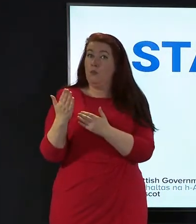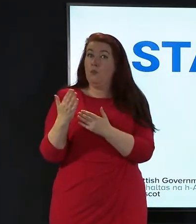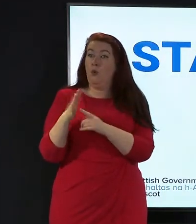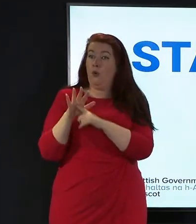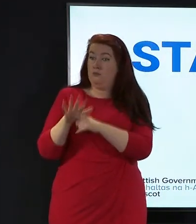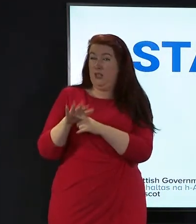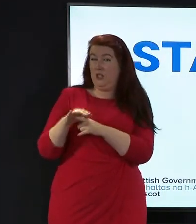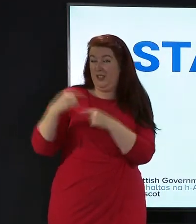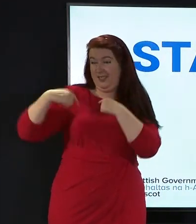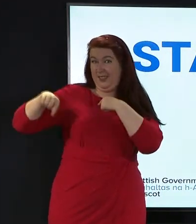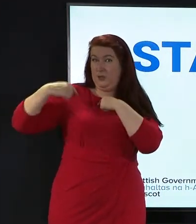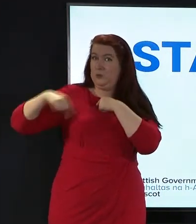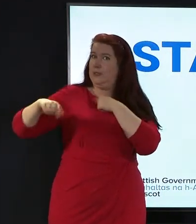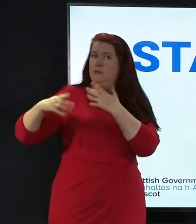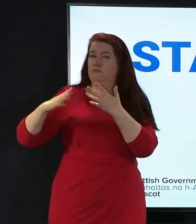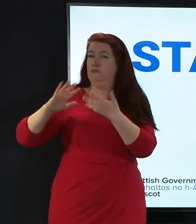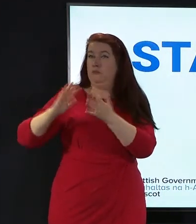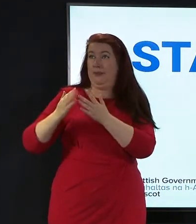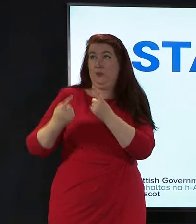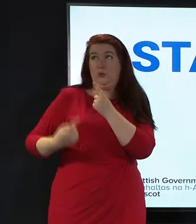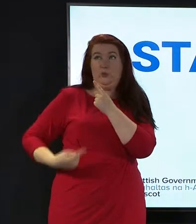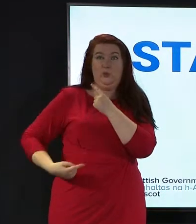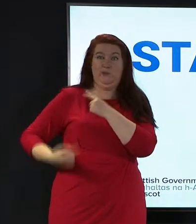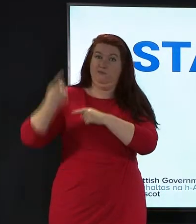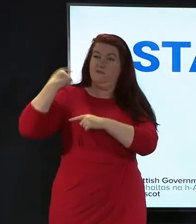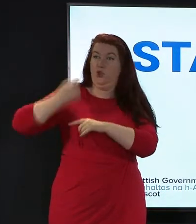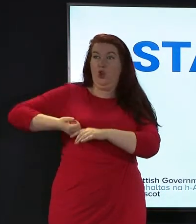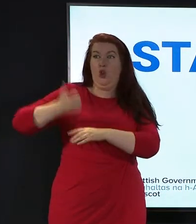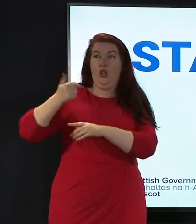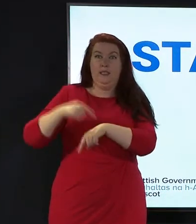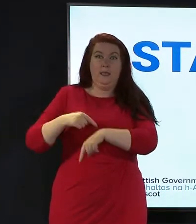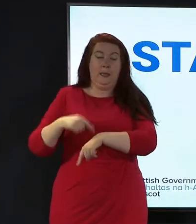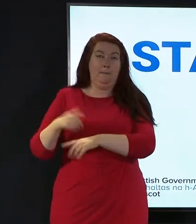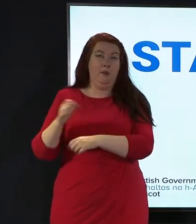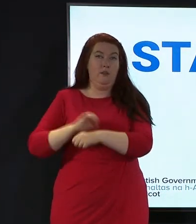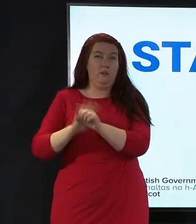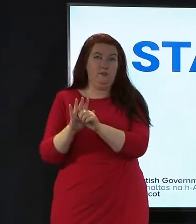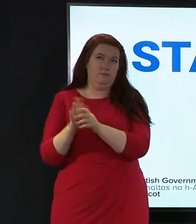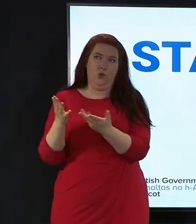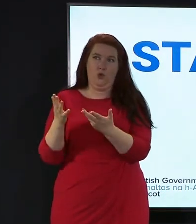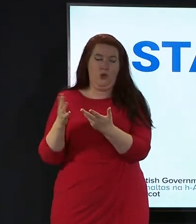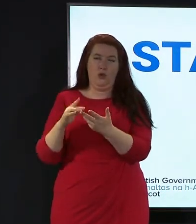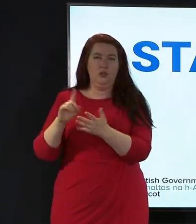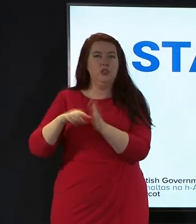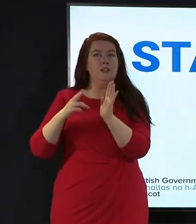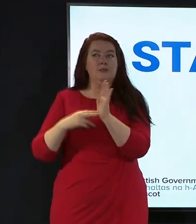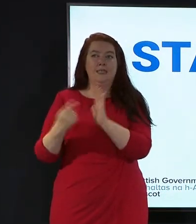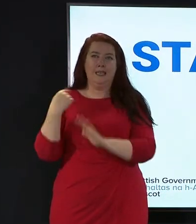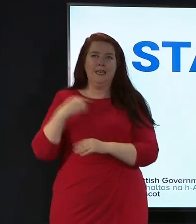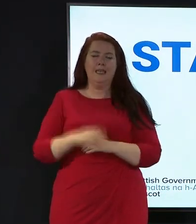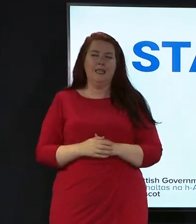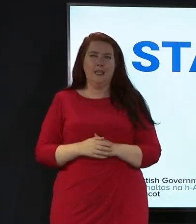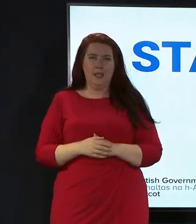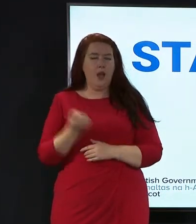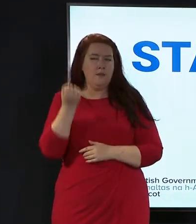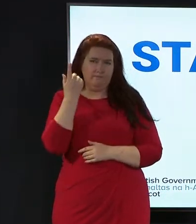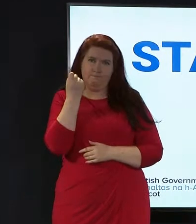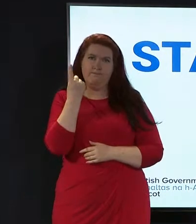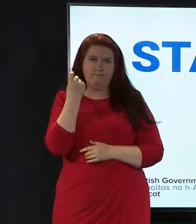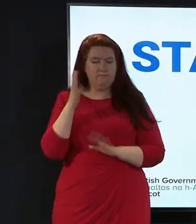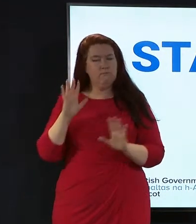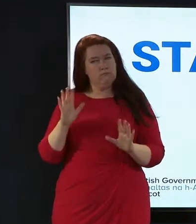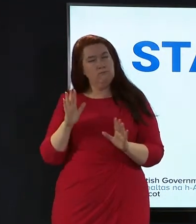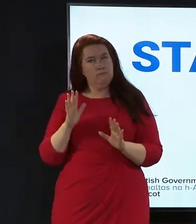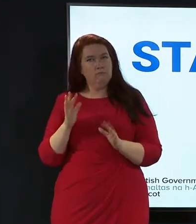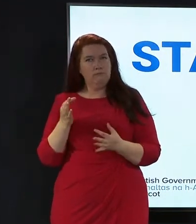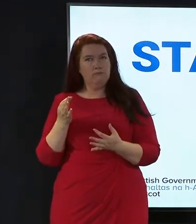has done at any point since probably the early part of this year. And I'm not complacent about that. But if I